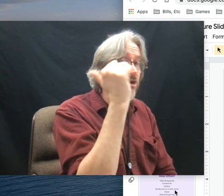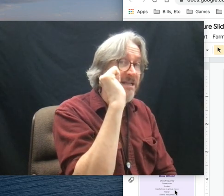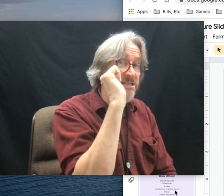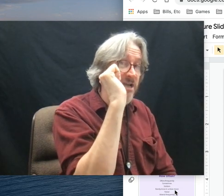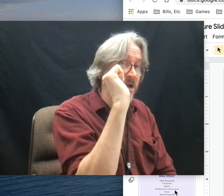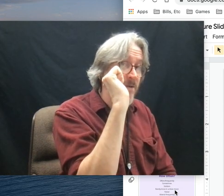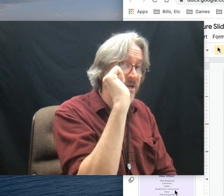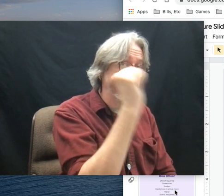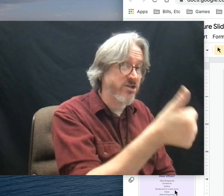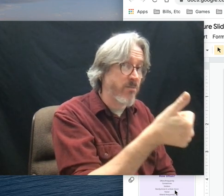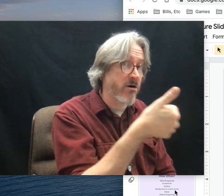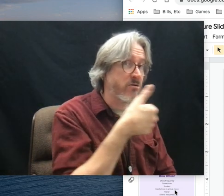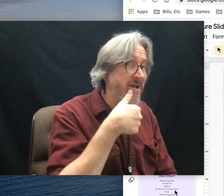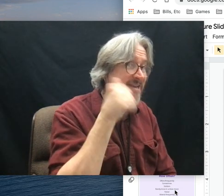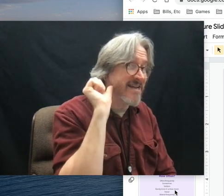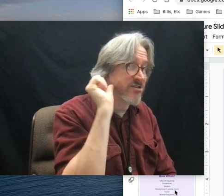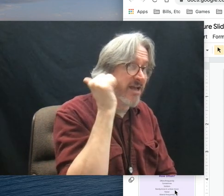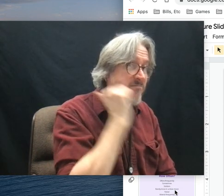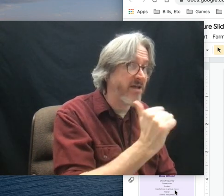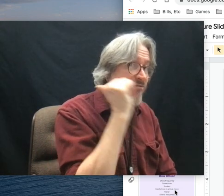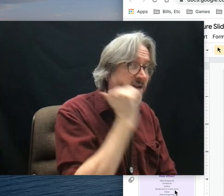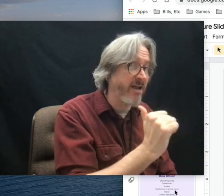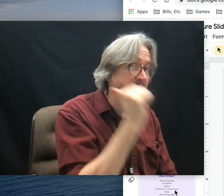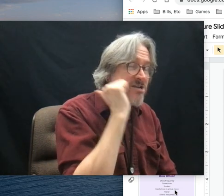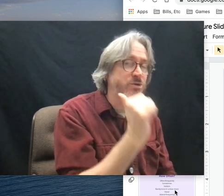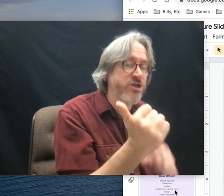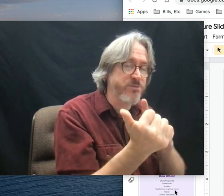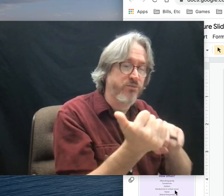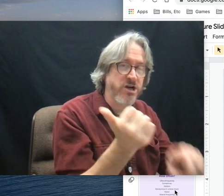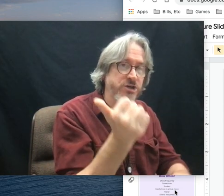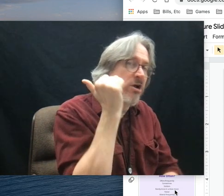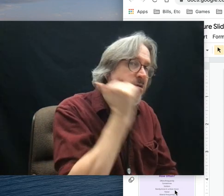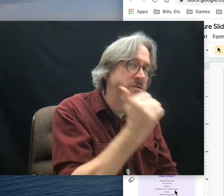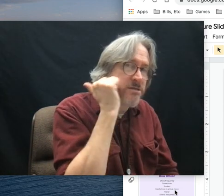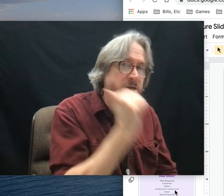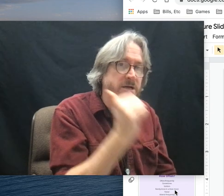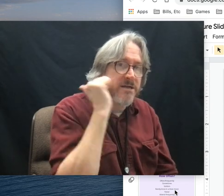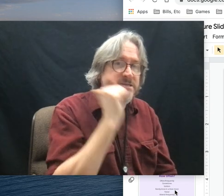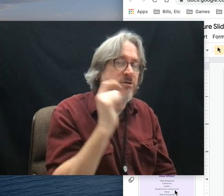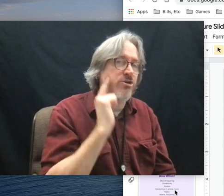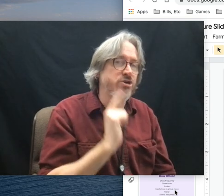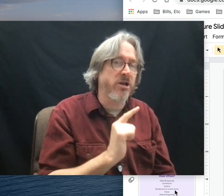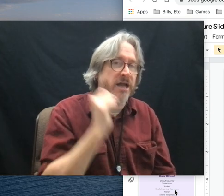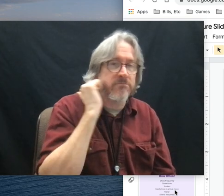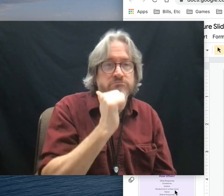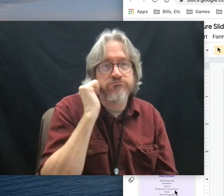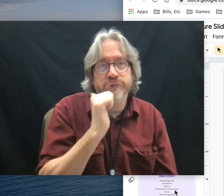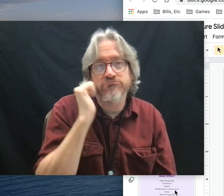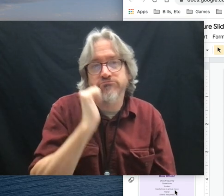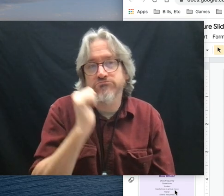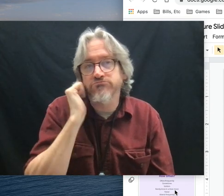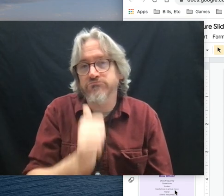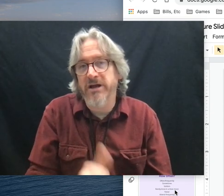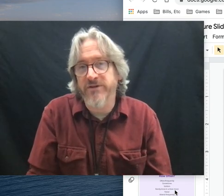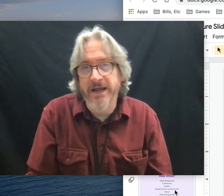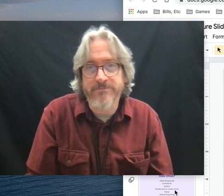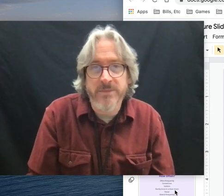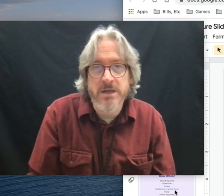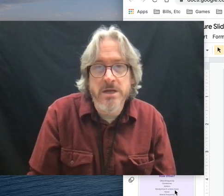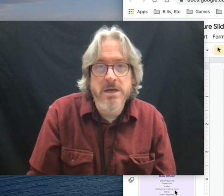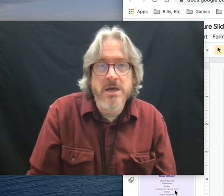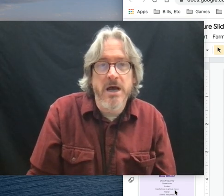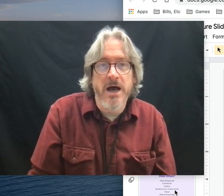And it's a combination of tomorrow and yesterday, every day. So just brush your knuckles down your jawline every